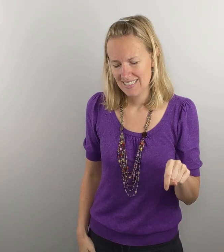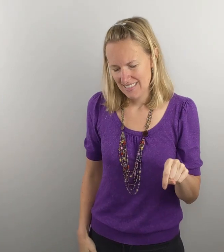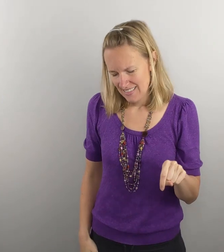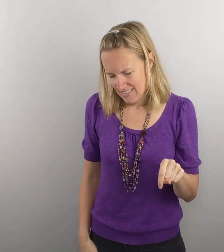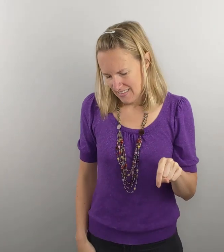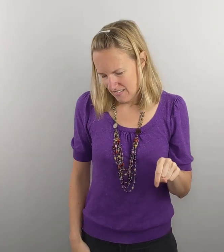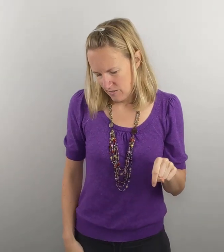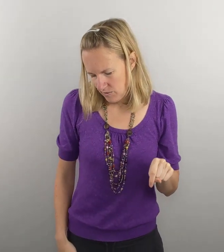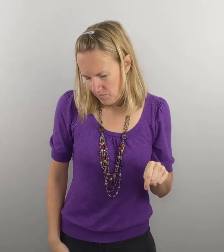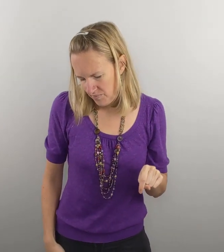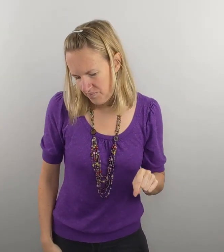feet.